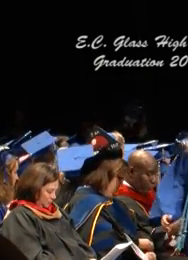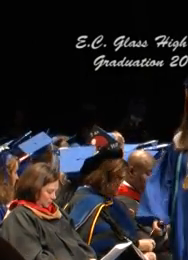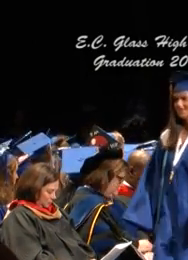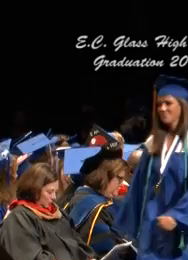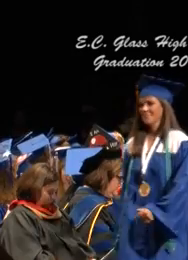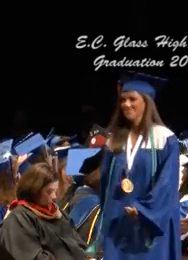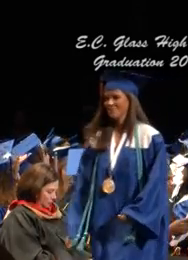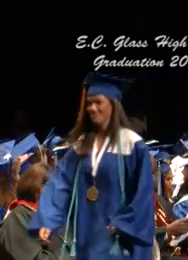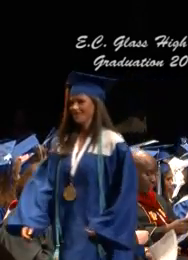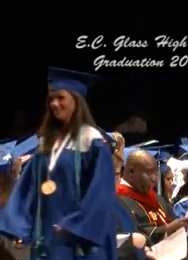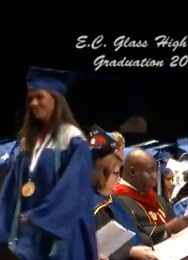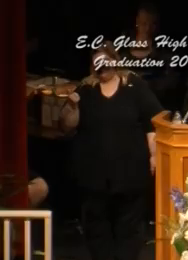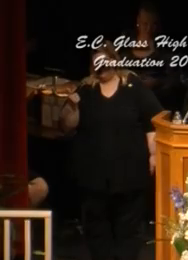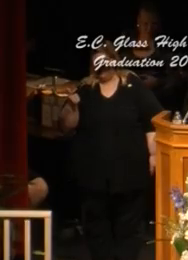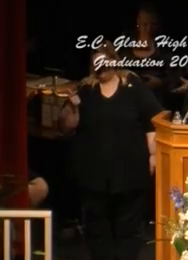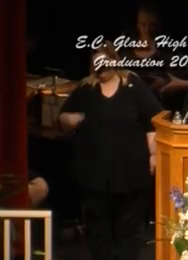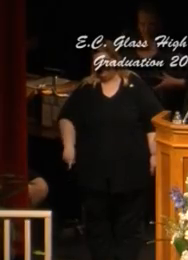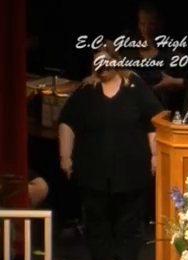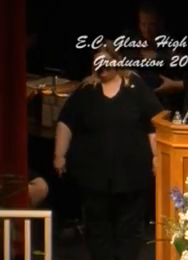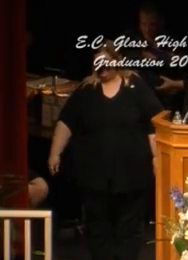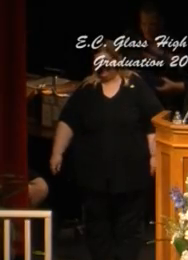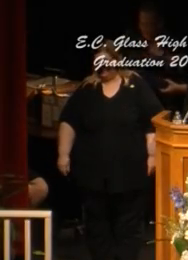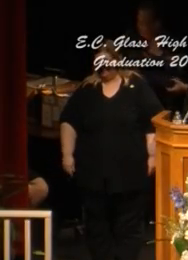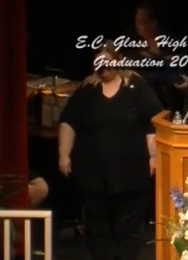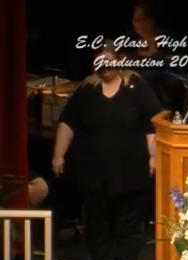Alexis Virginia King.